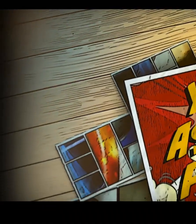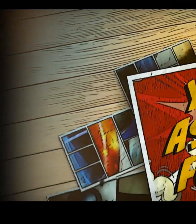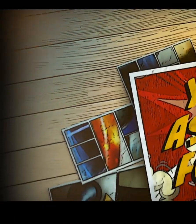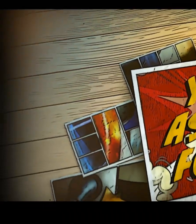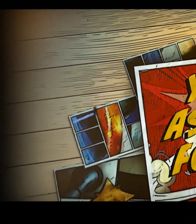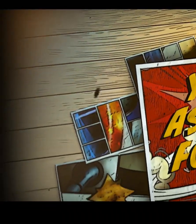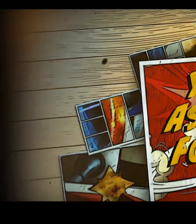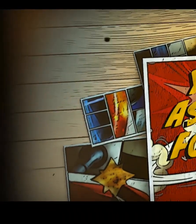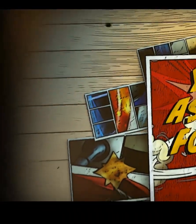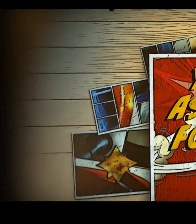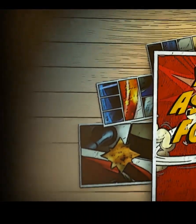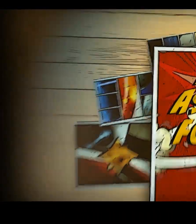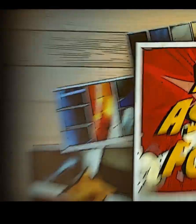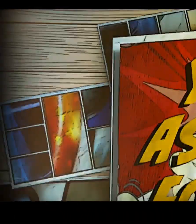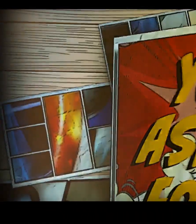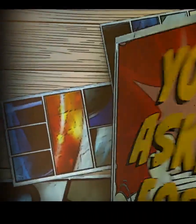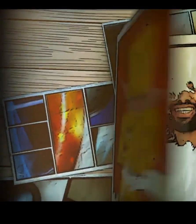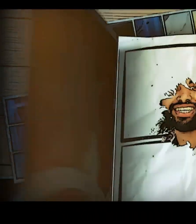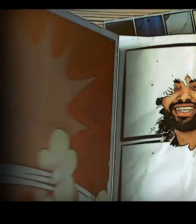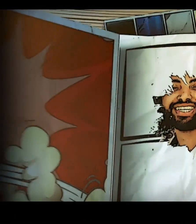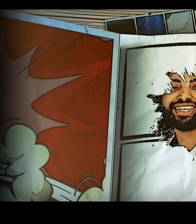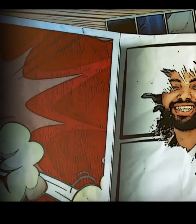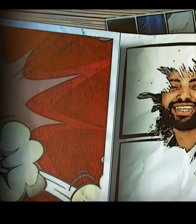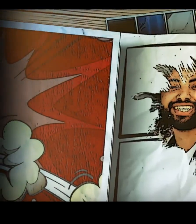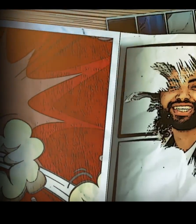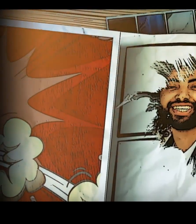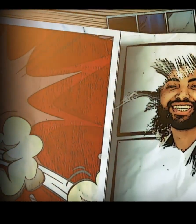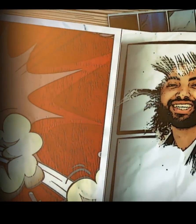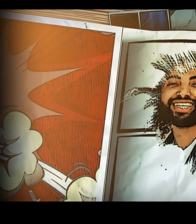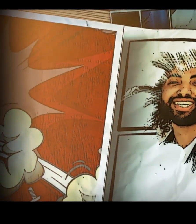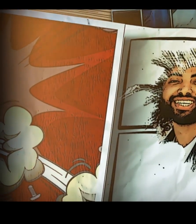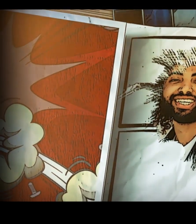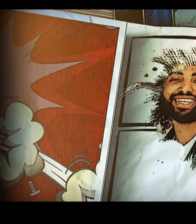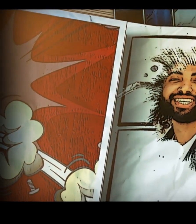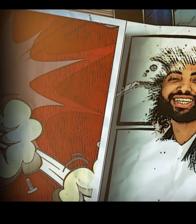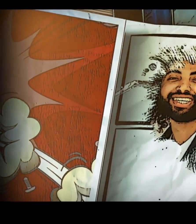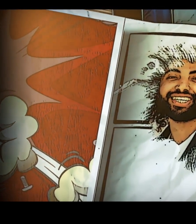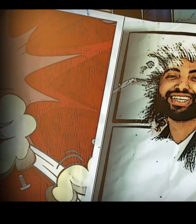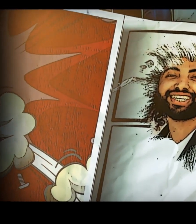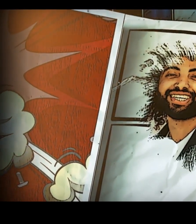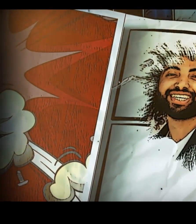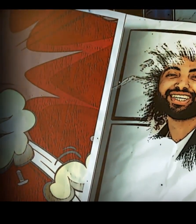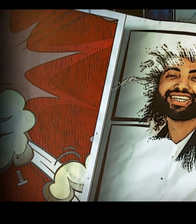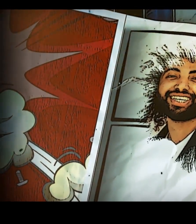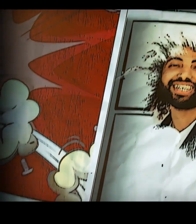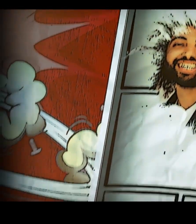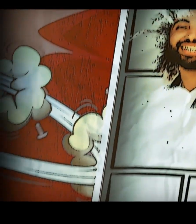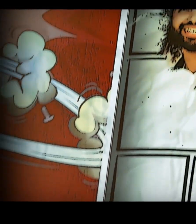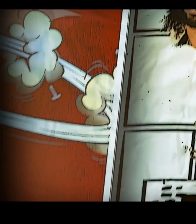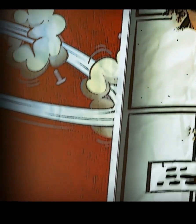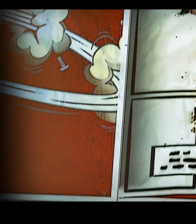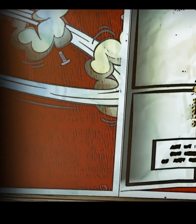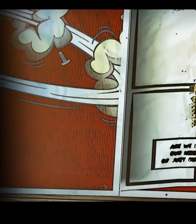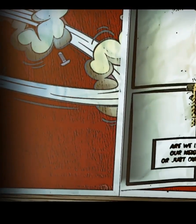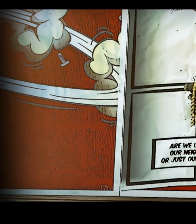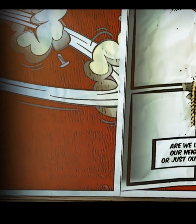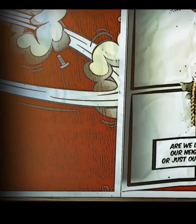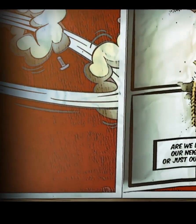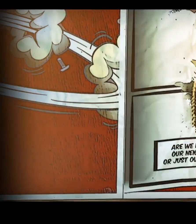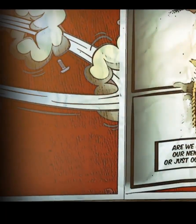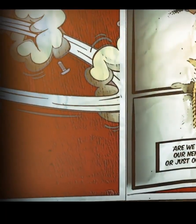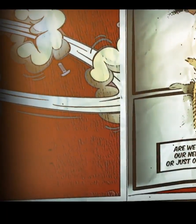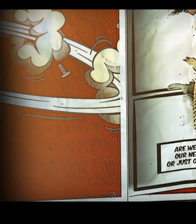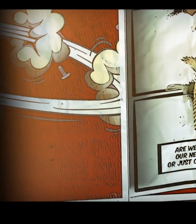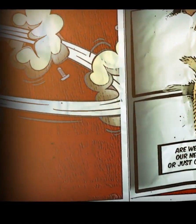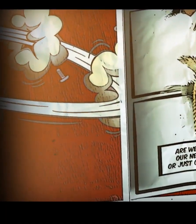What you think about that? What you think about anything? What you think about